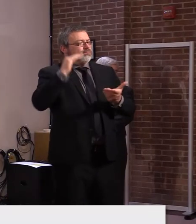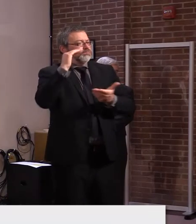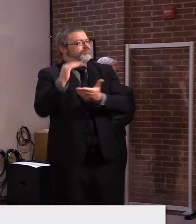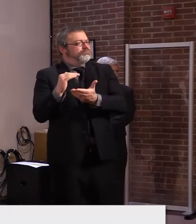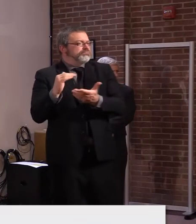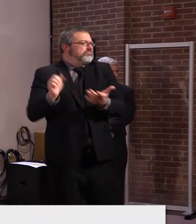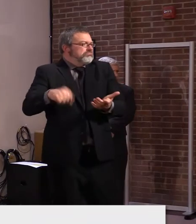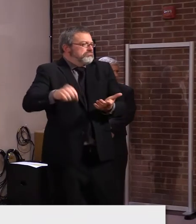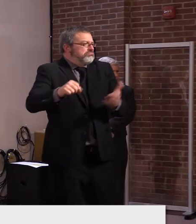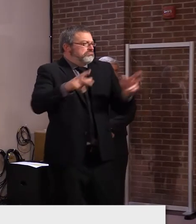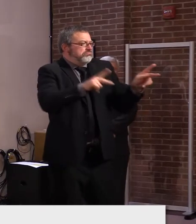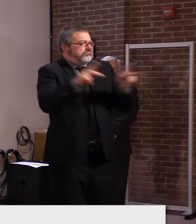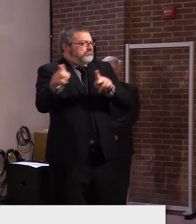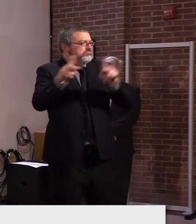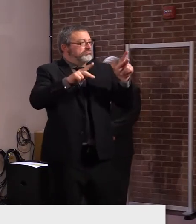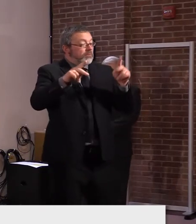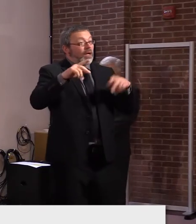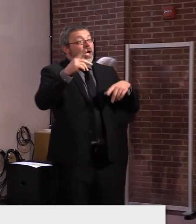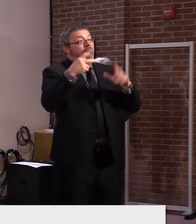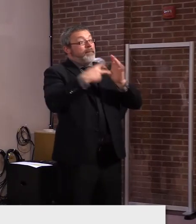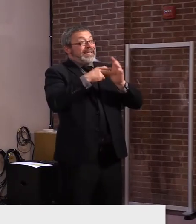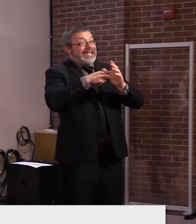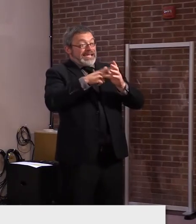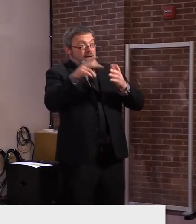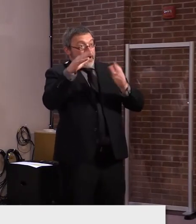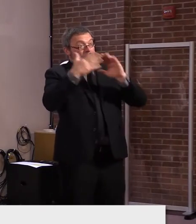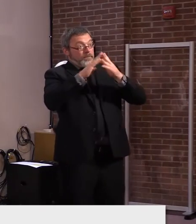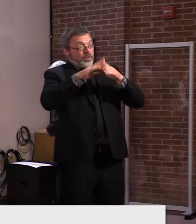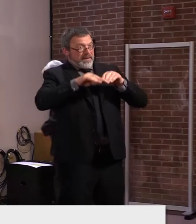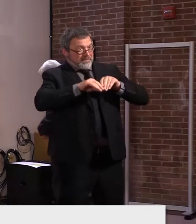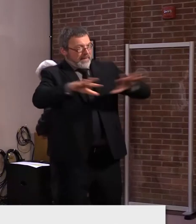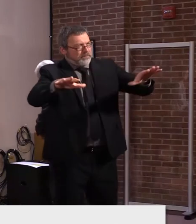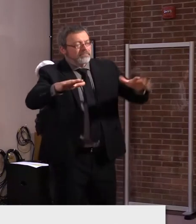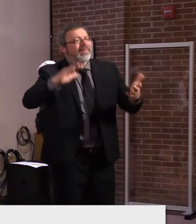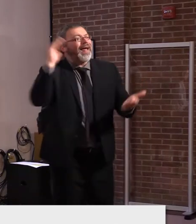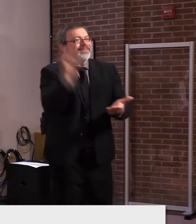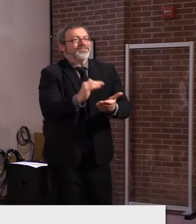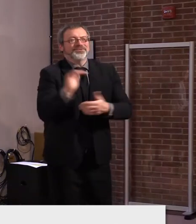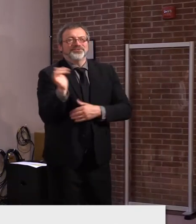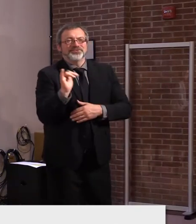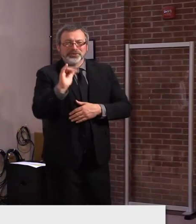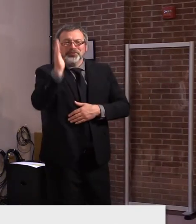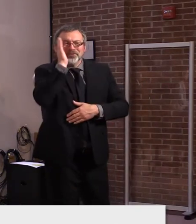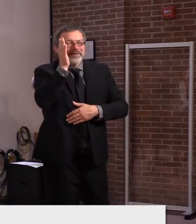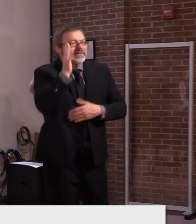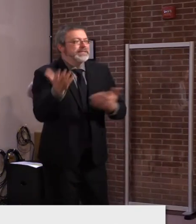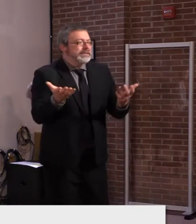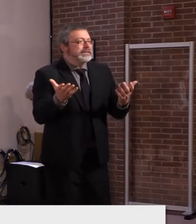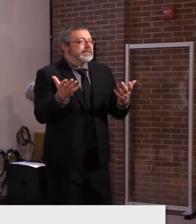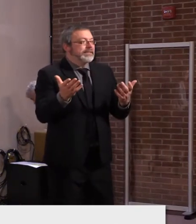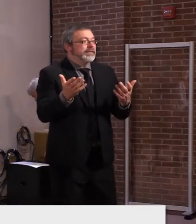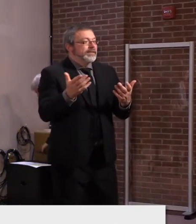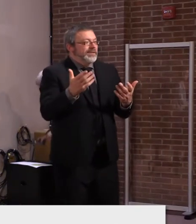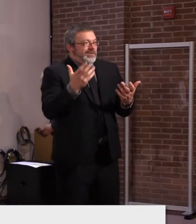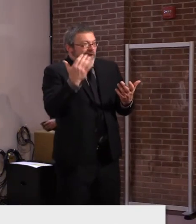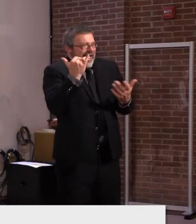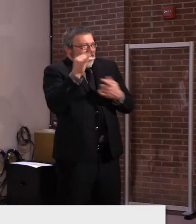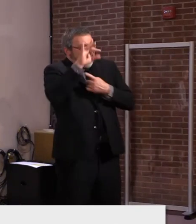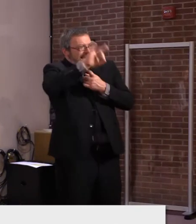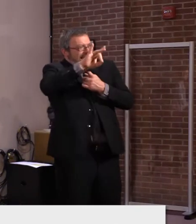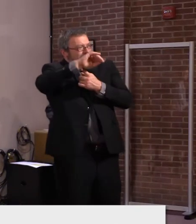our communities because we've protected enough people with the original series